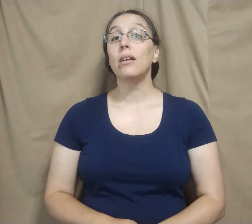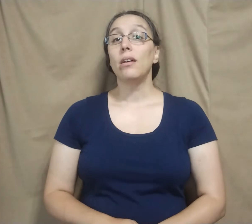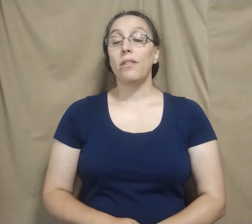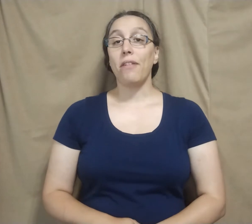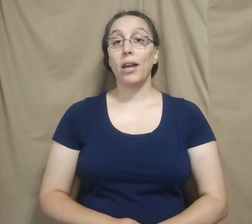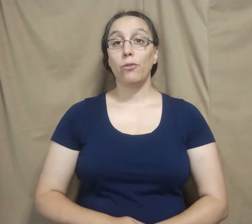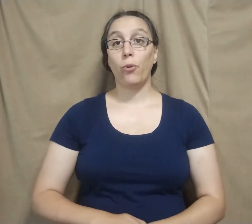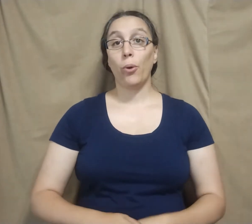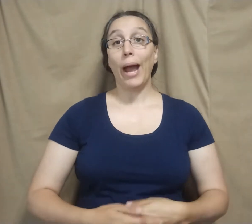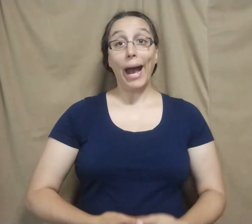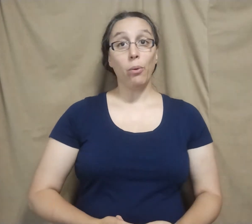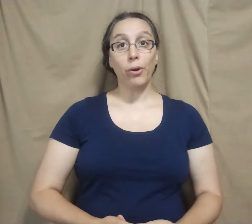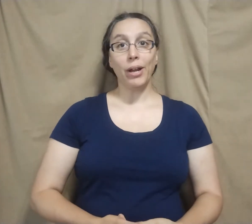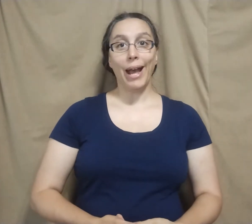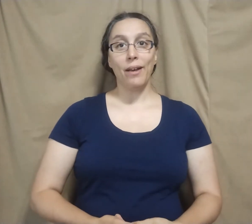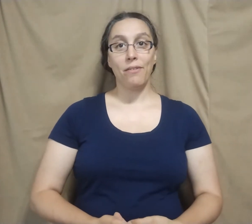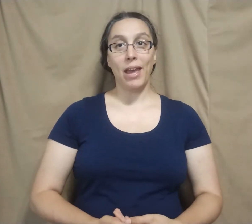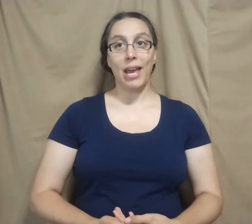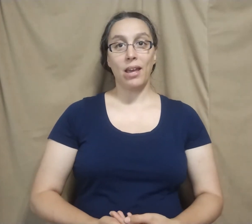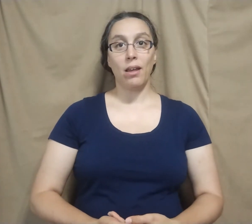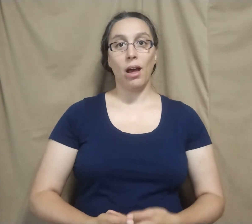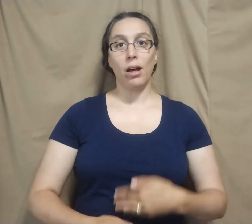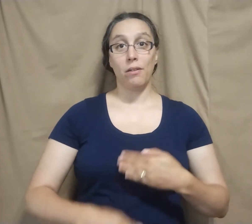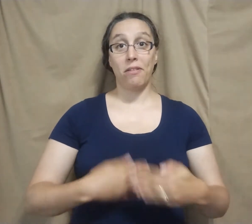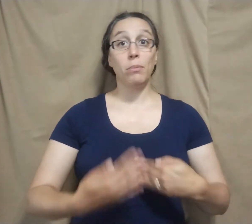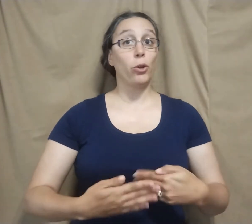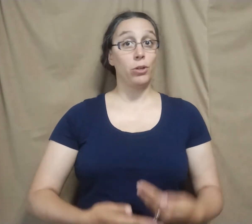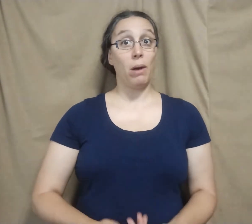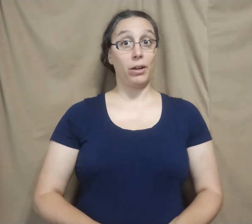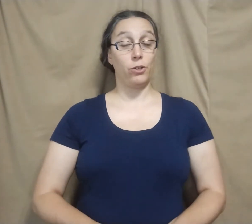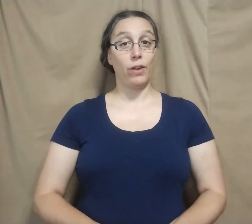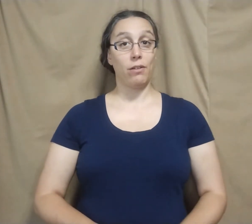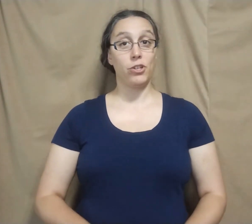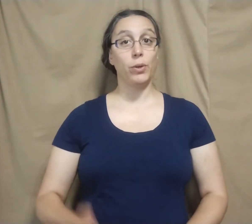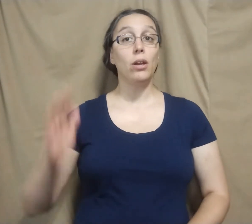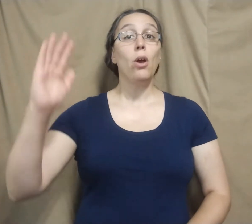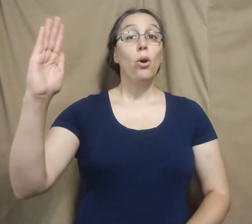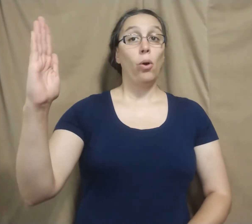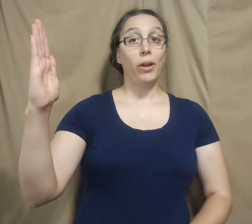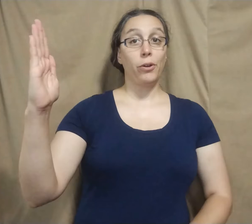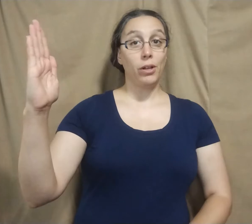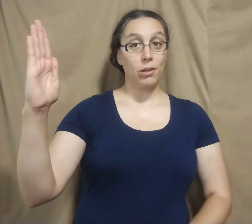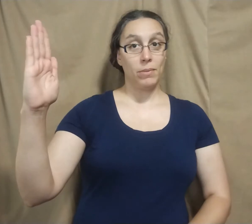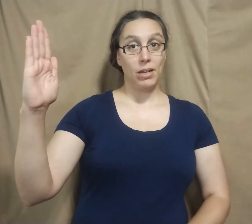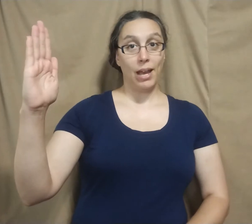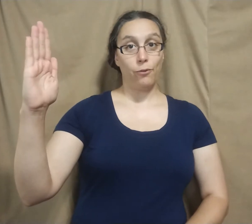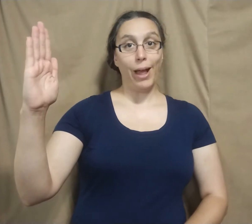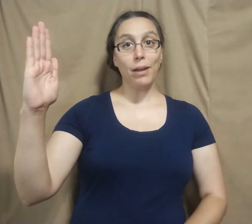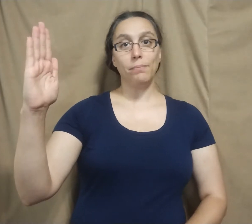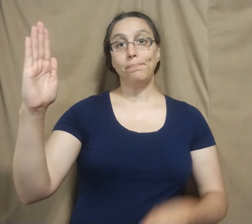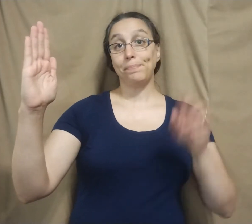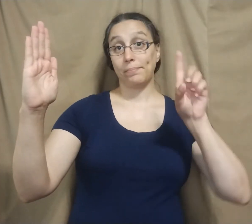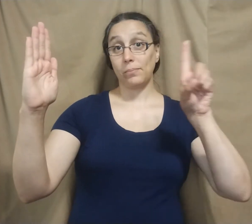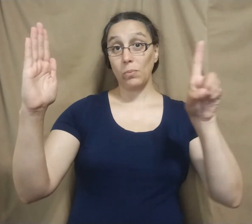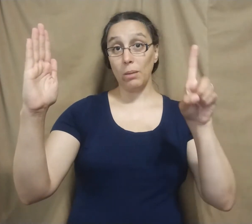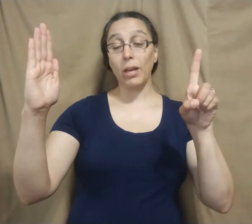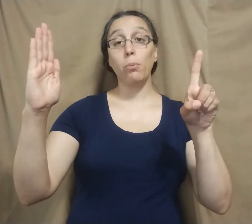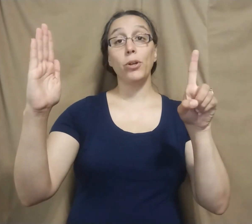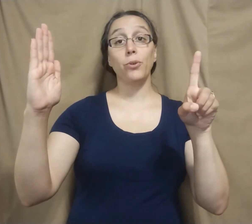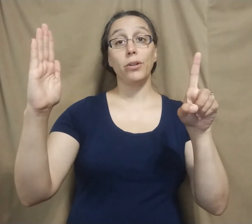The sign for hour has a similar mnemonic device to it. Hold out your non-dominant hand flat, make a pointer on your